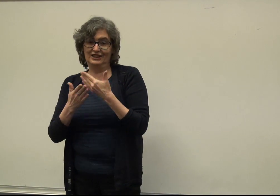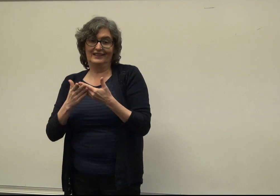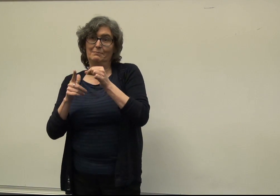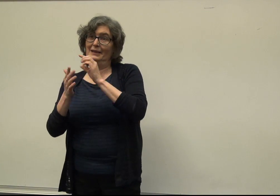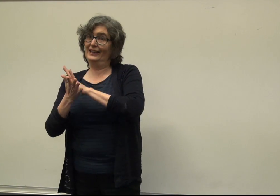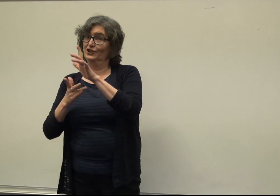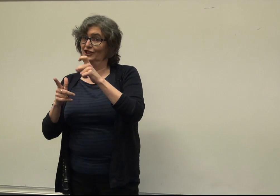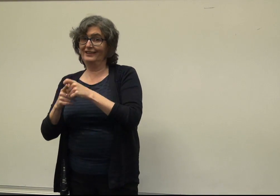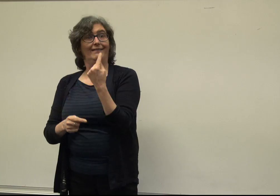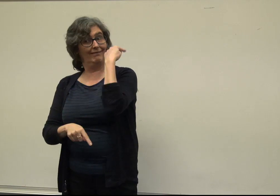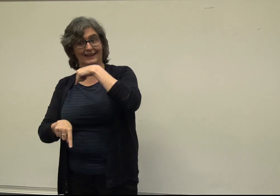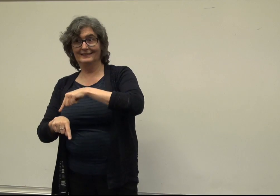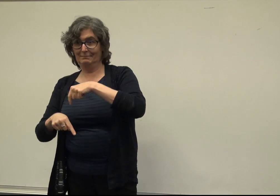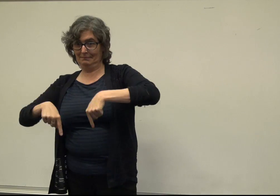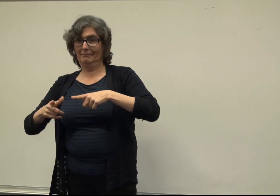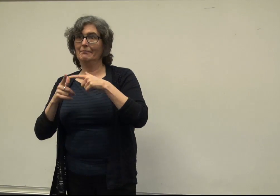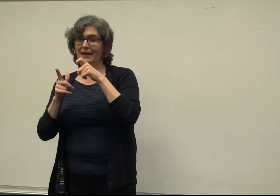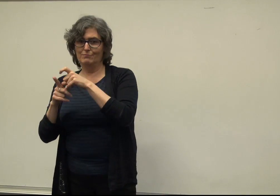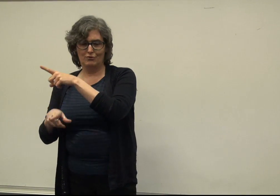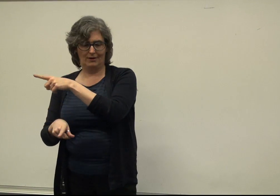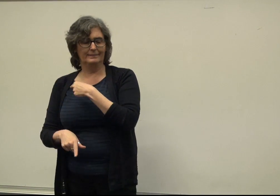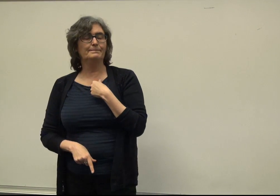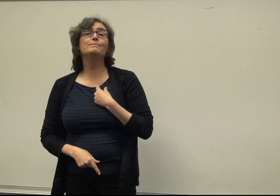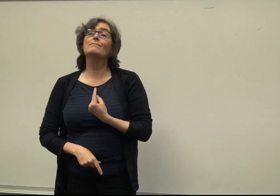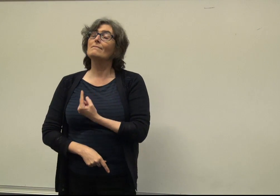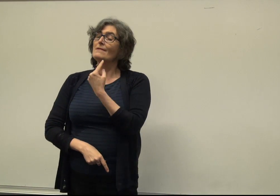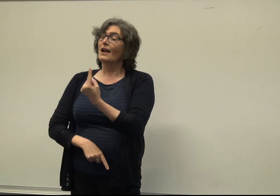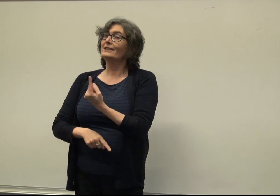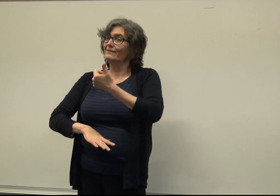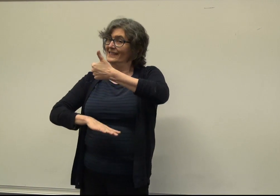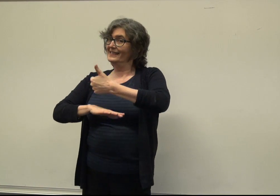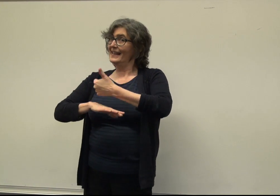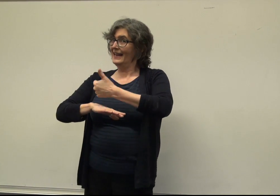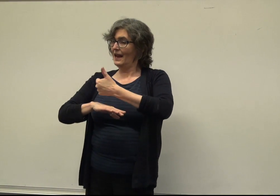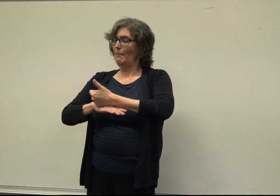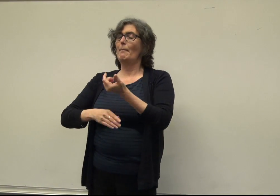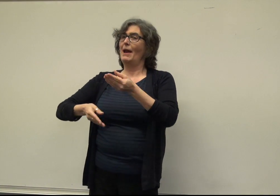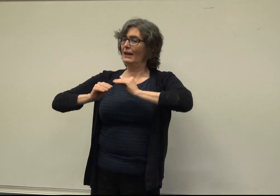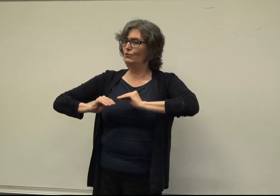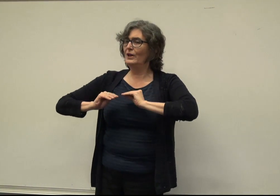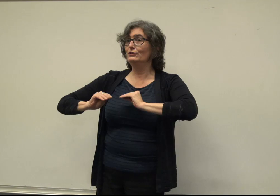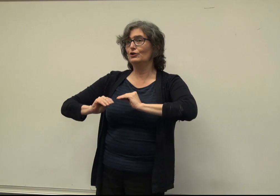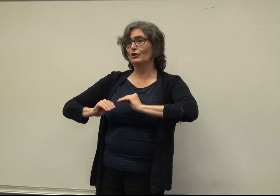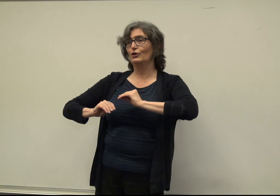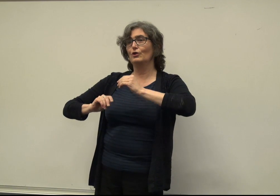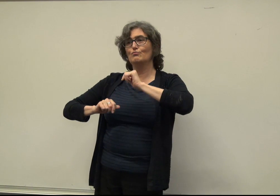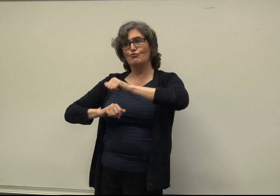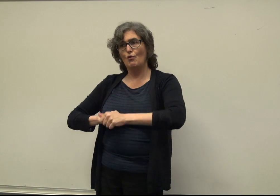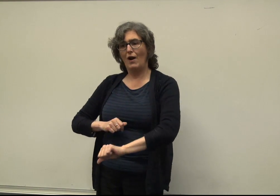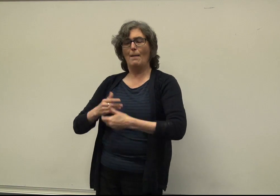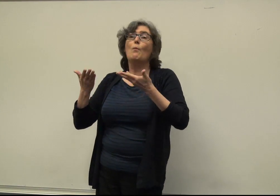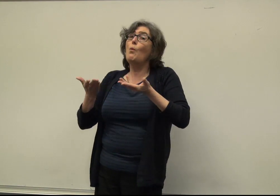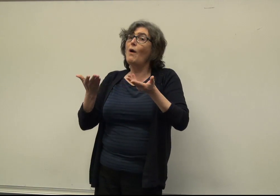so-called Sign Bilingualism and Co-enrolment in Deaf Education program in Hong Kong,